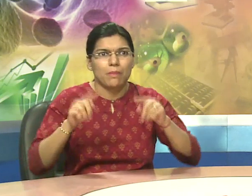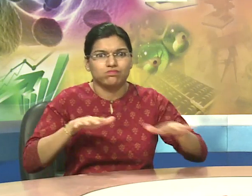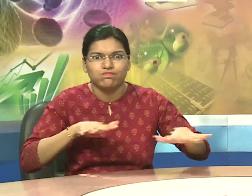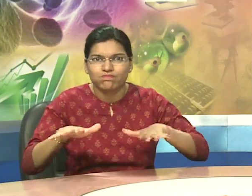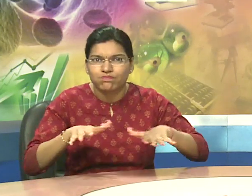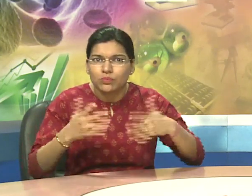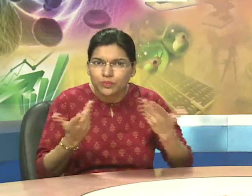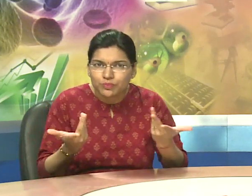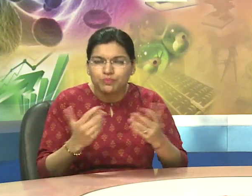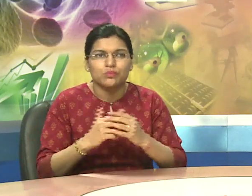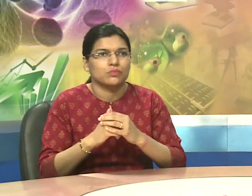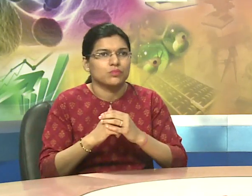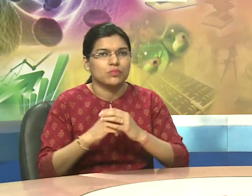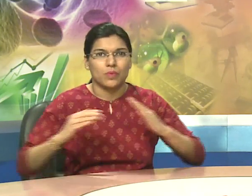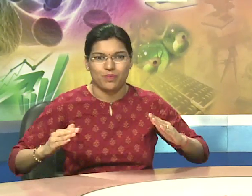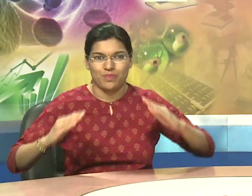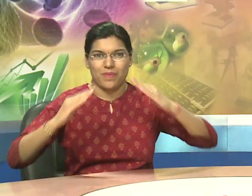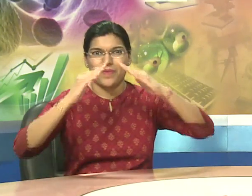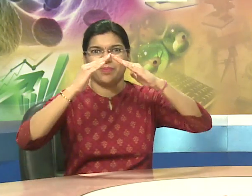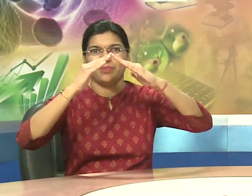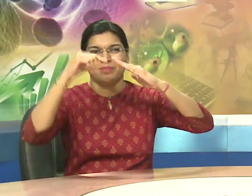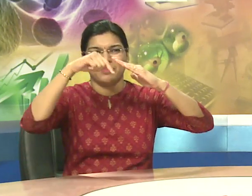natural calamities. For example,